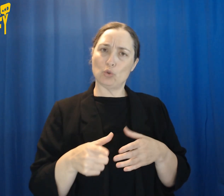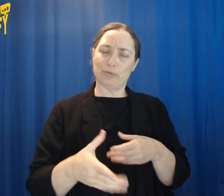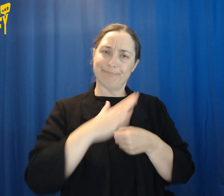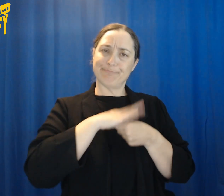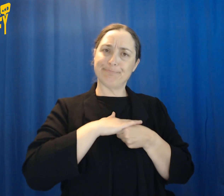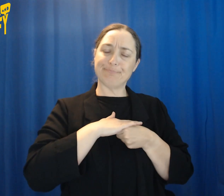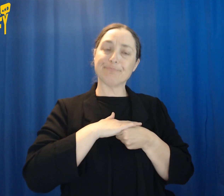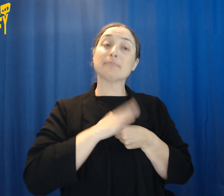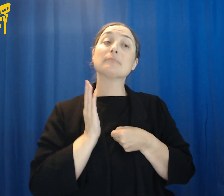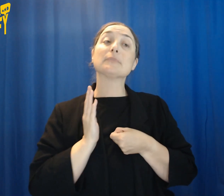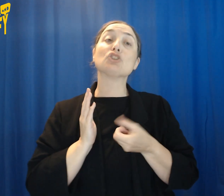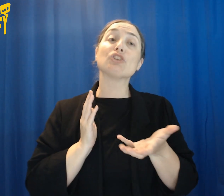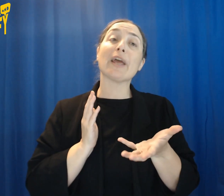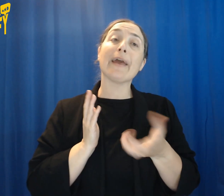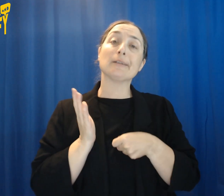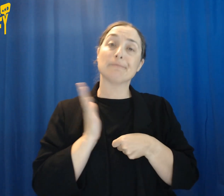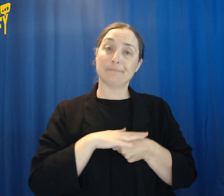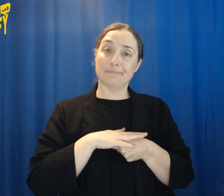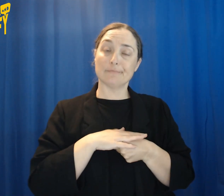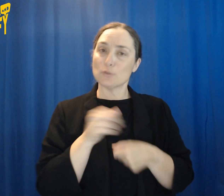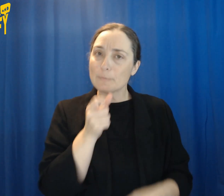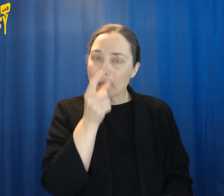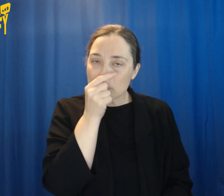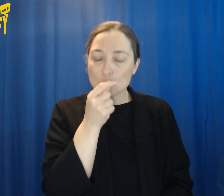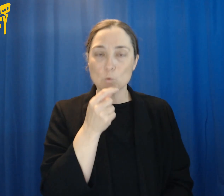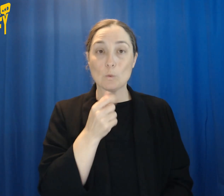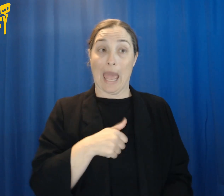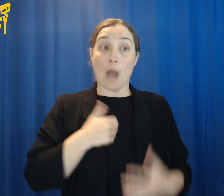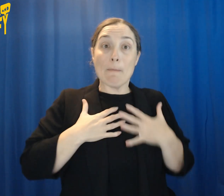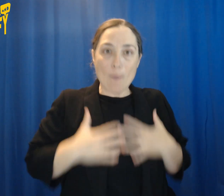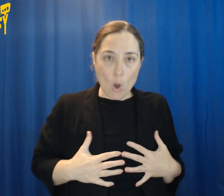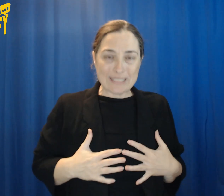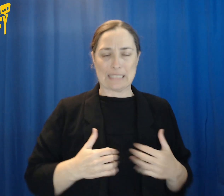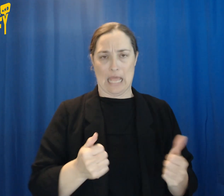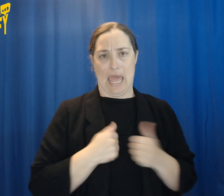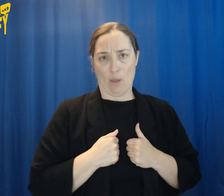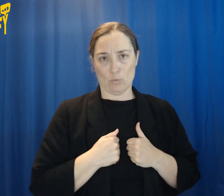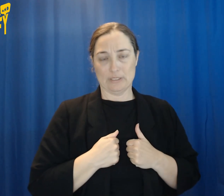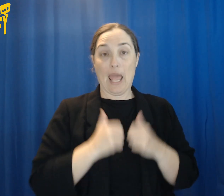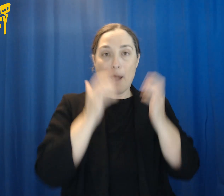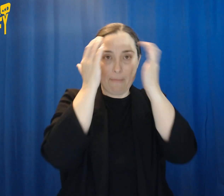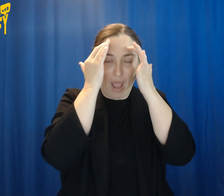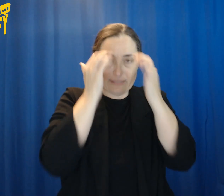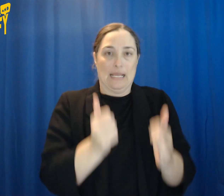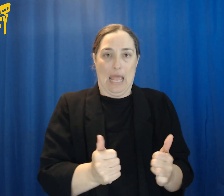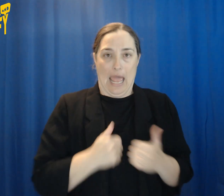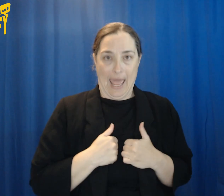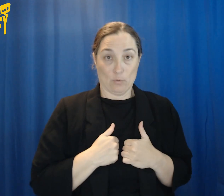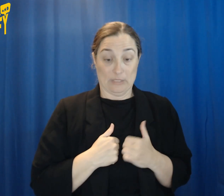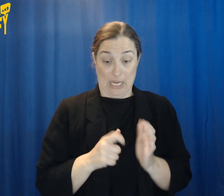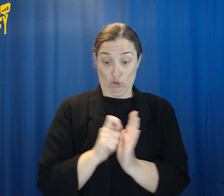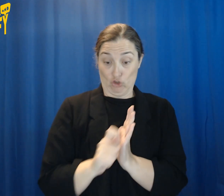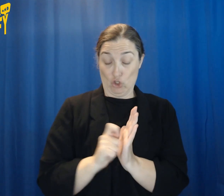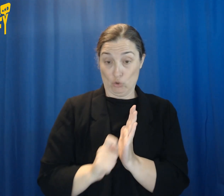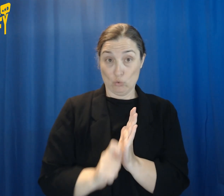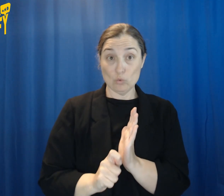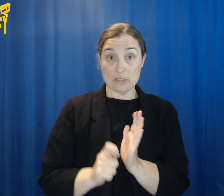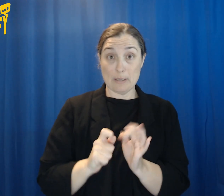our bodies should be our own and our minds should be our own. And journals written by ex-boyfriends should